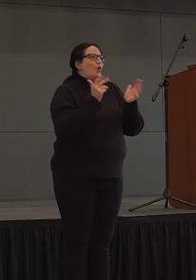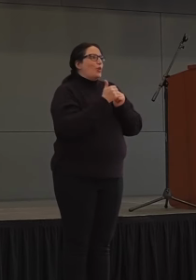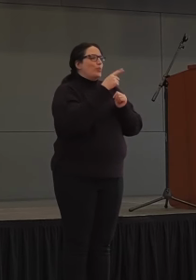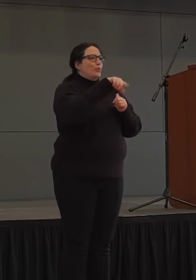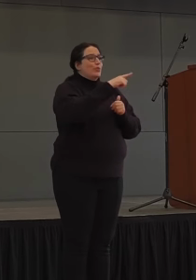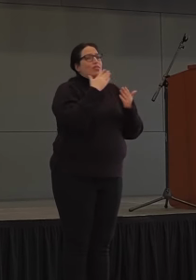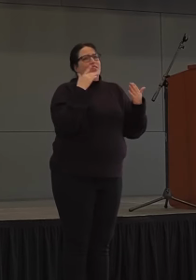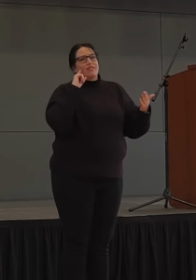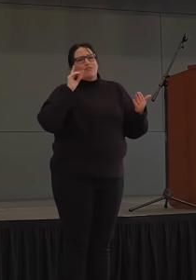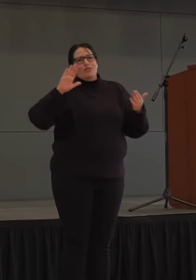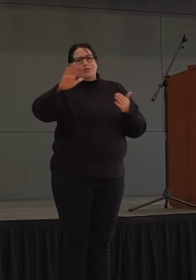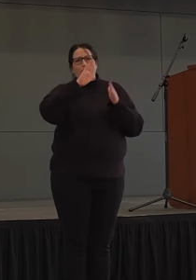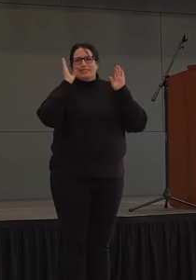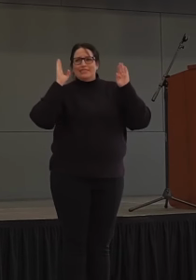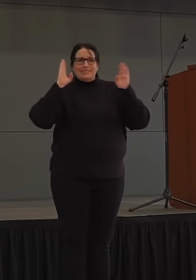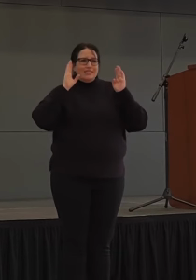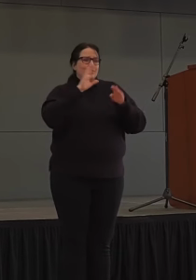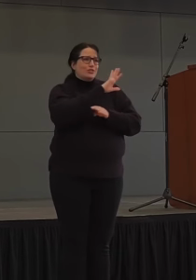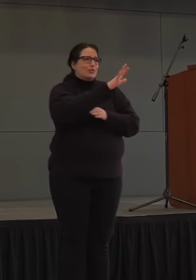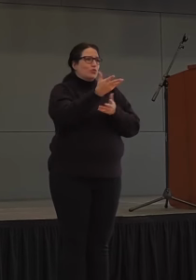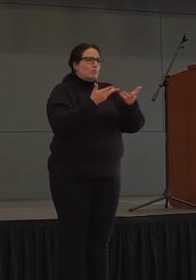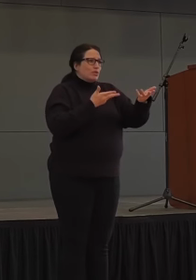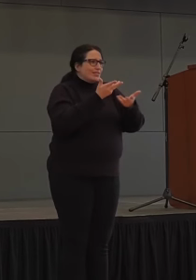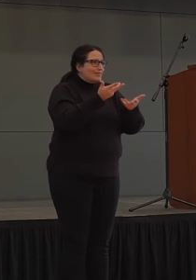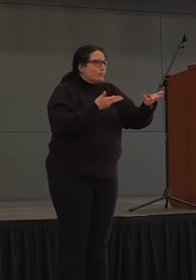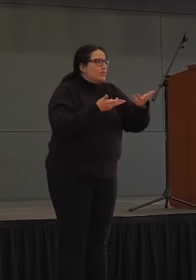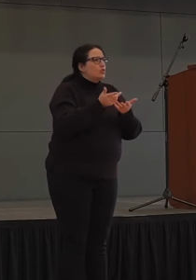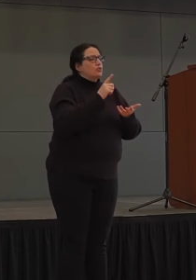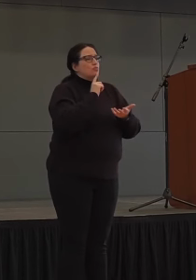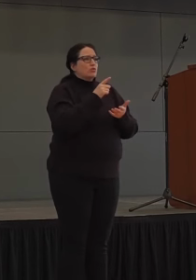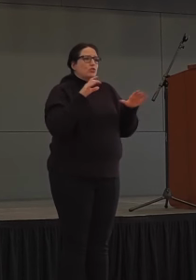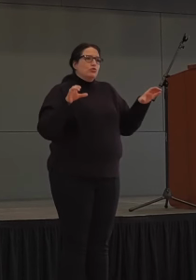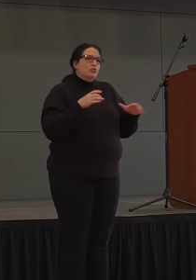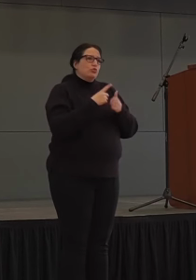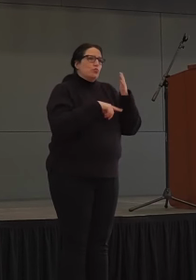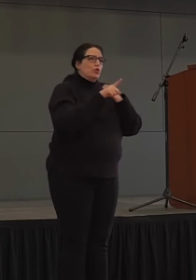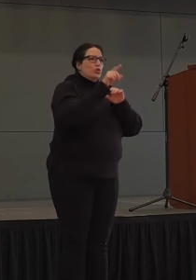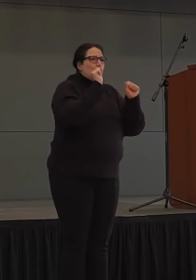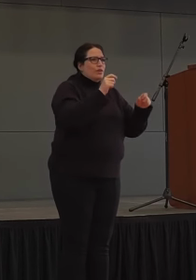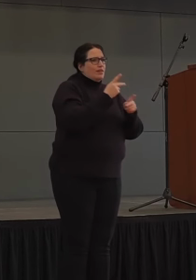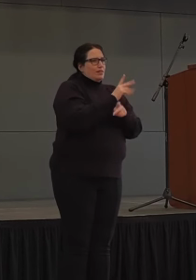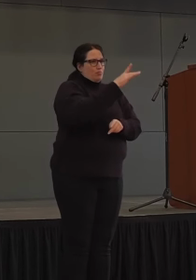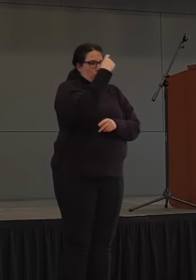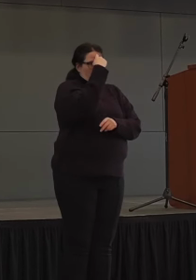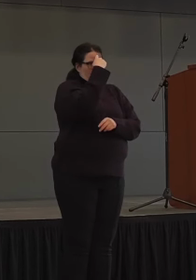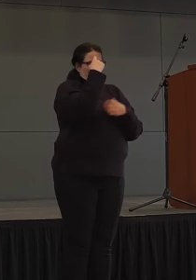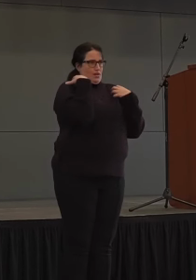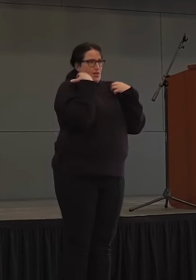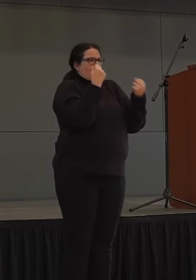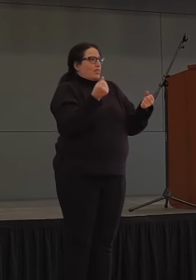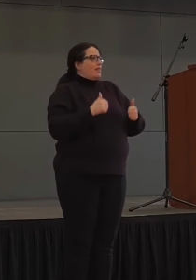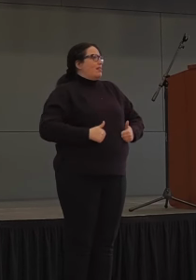for your attention and your participation. Do what you can to keep your brain healthy.